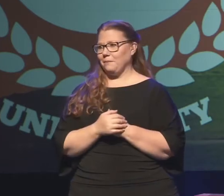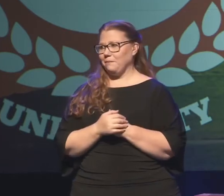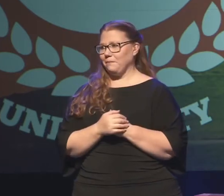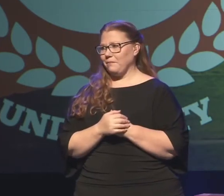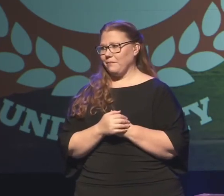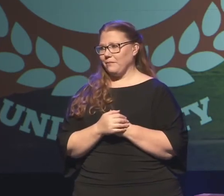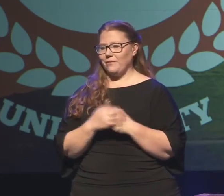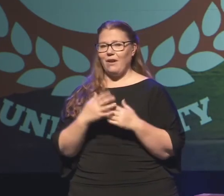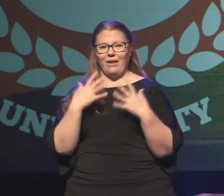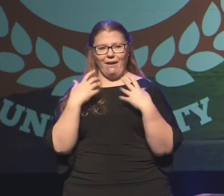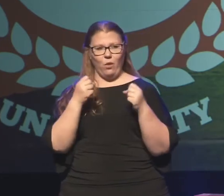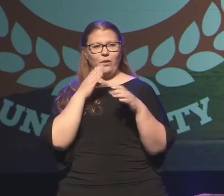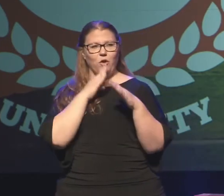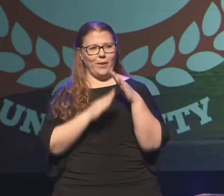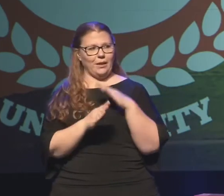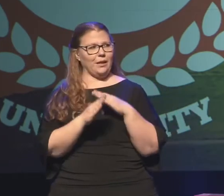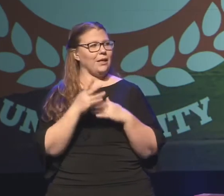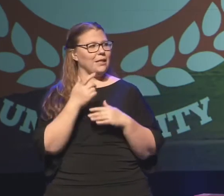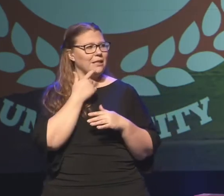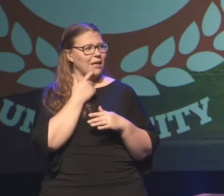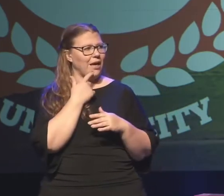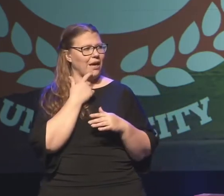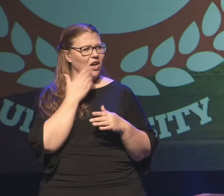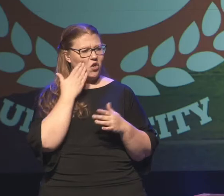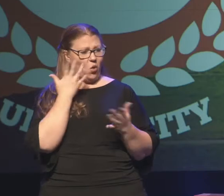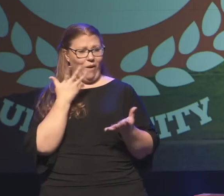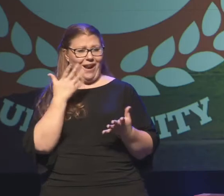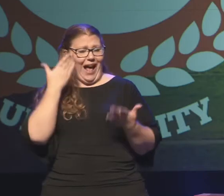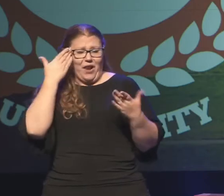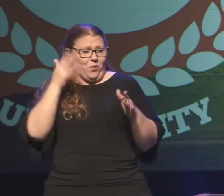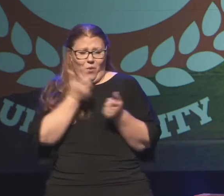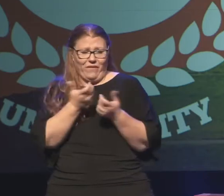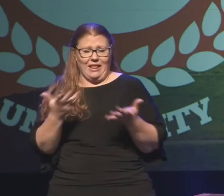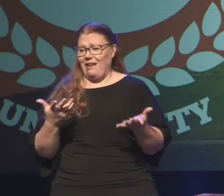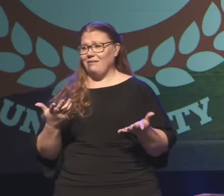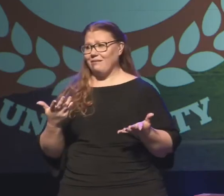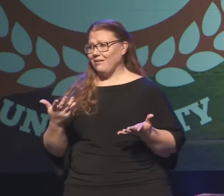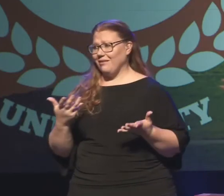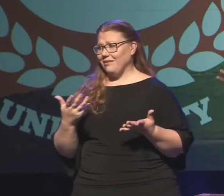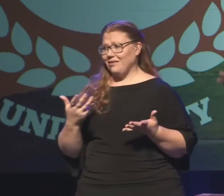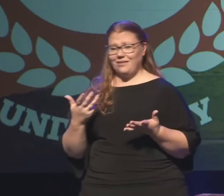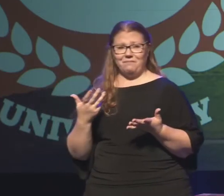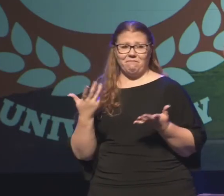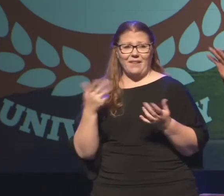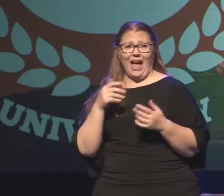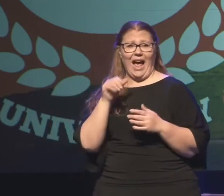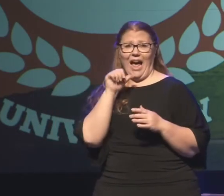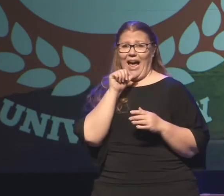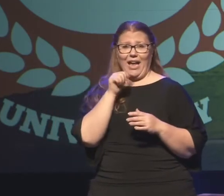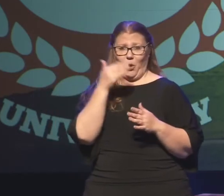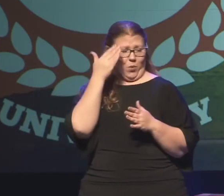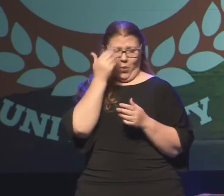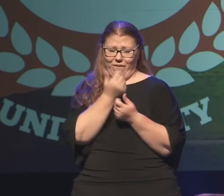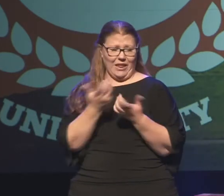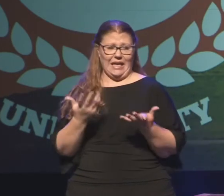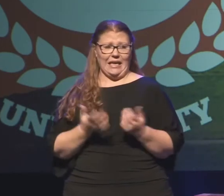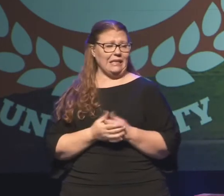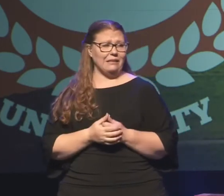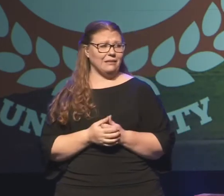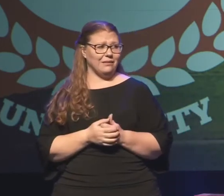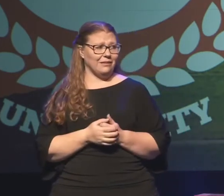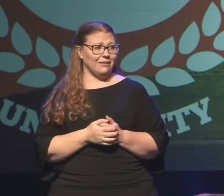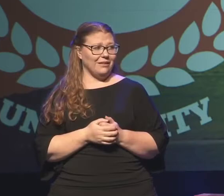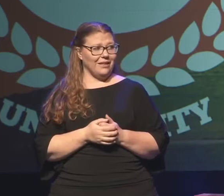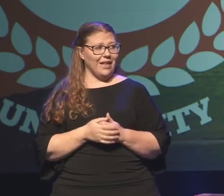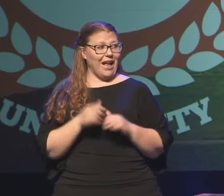Just always go, you know what, Dennis? I don't have the whole picture. Neither do you. I don't know it all.